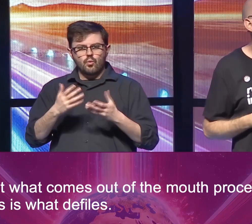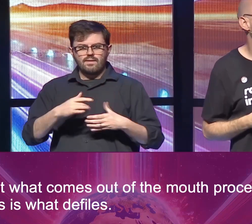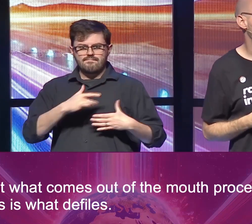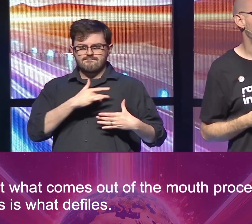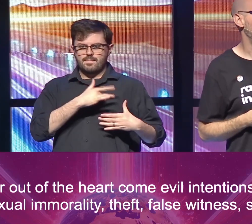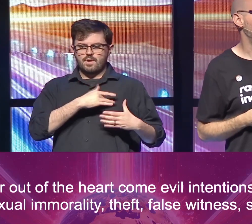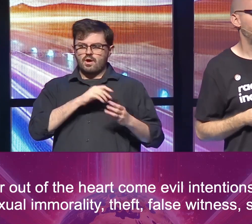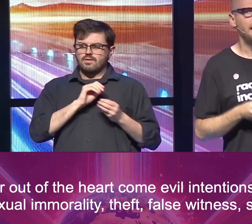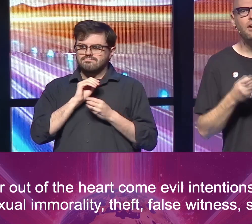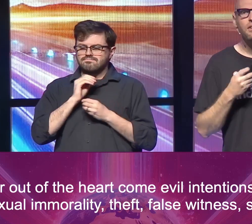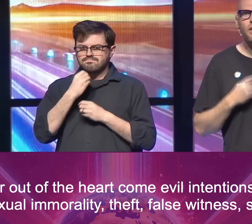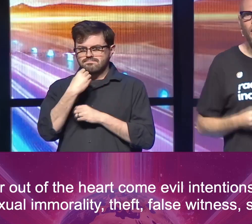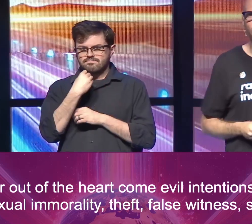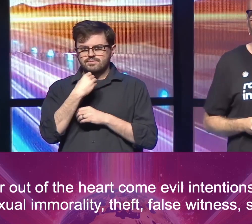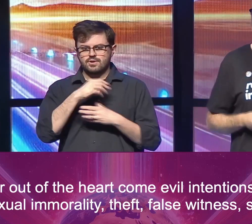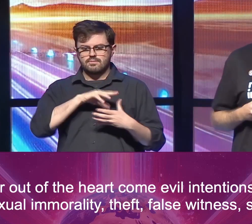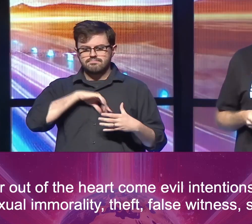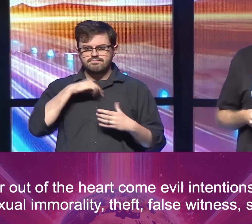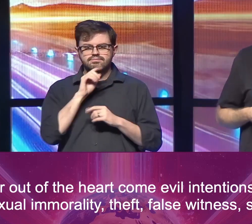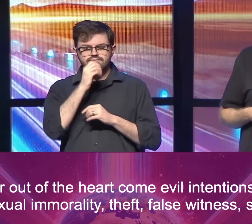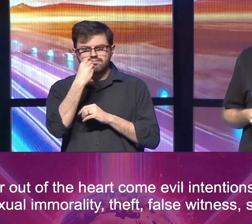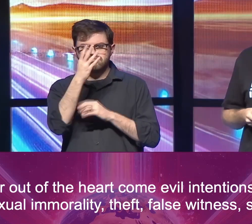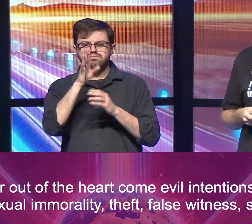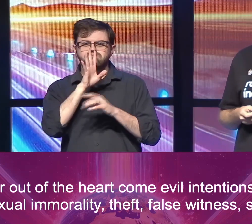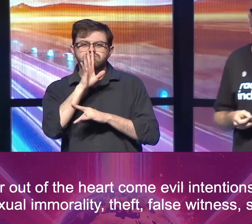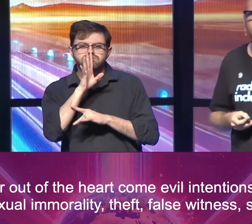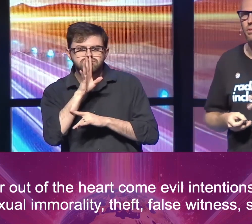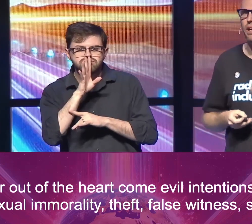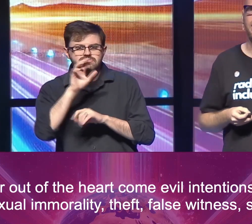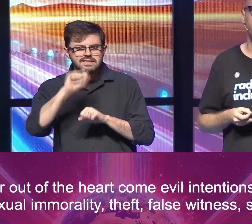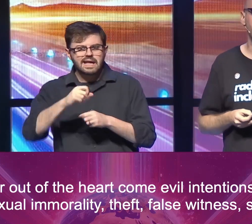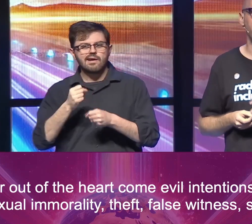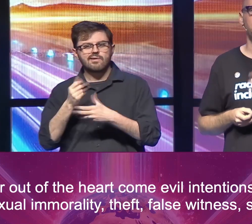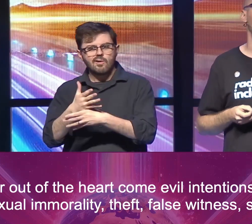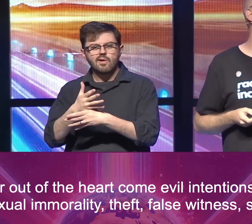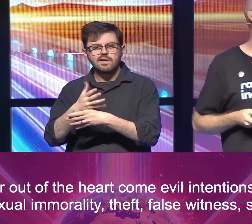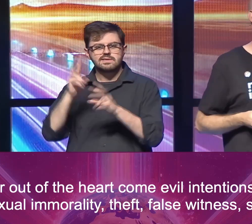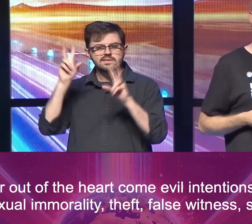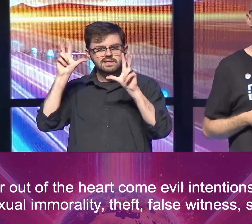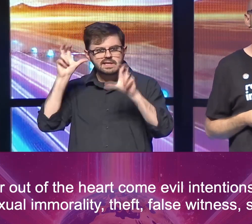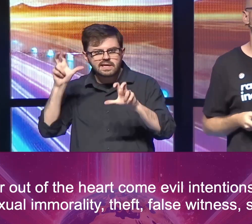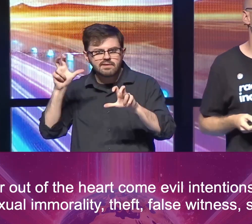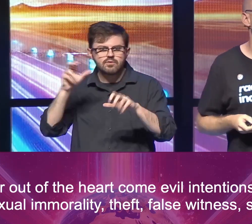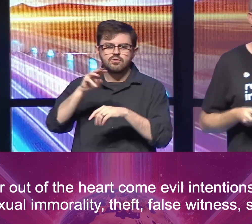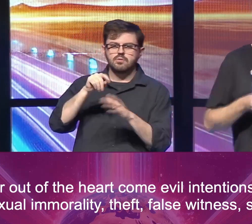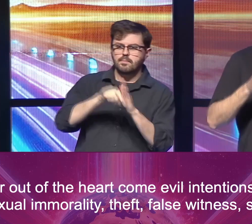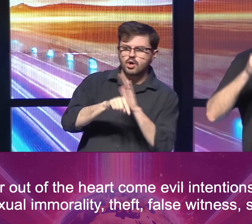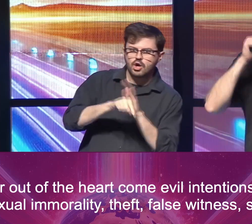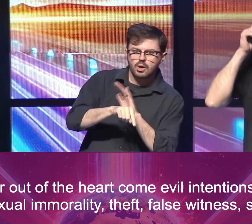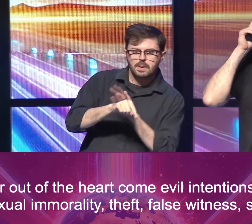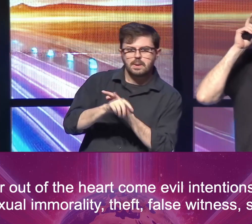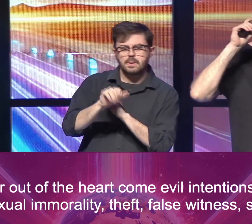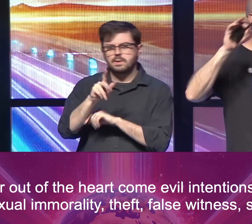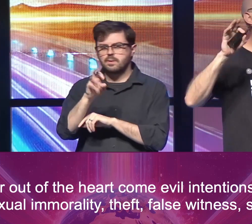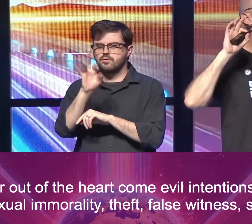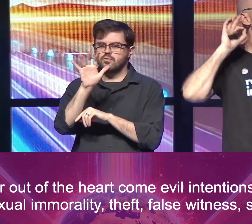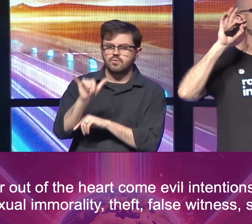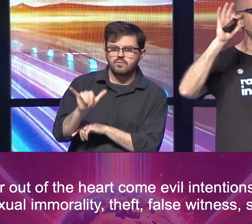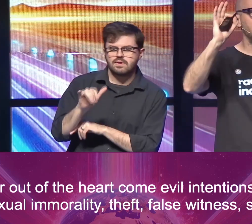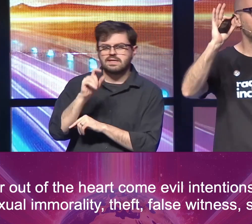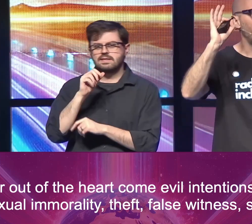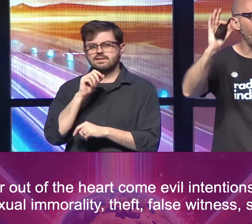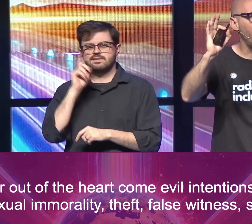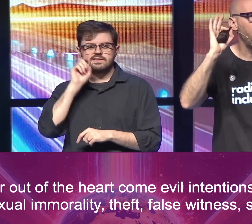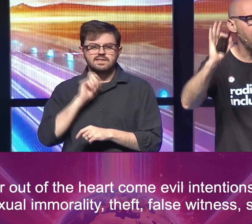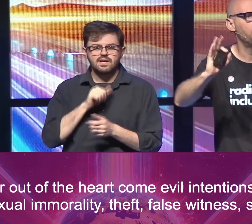evil intentions, and out of the heart come murder and adultery and sexual immorality and theft and false witness and slander. And by the way, you should note